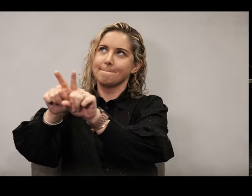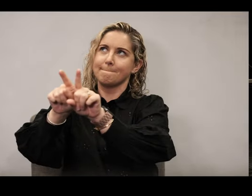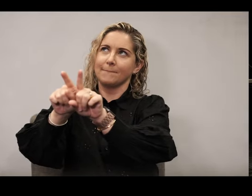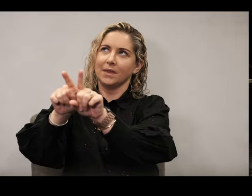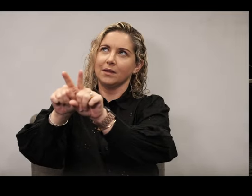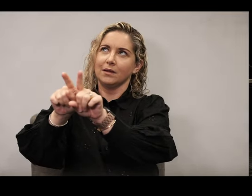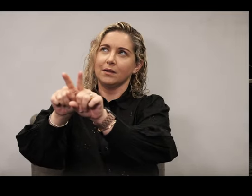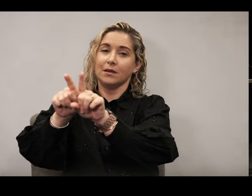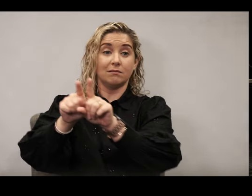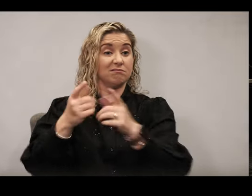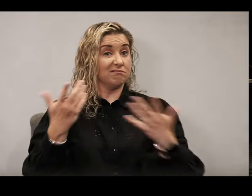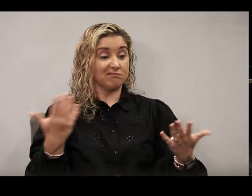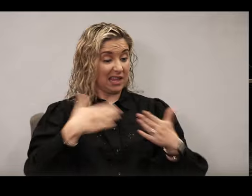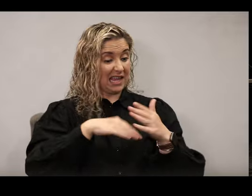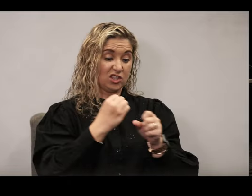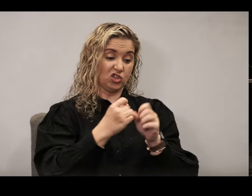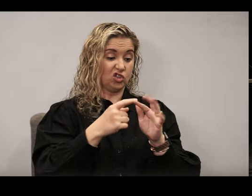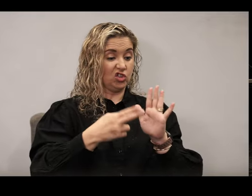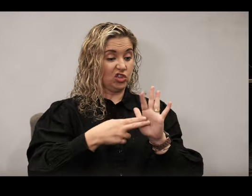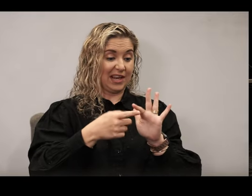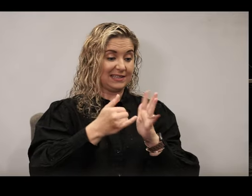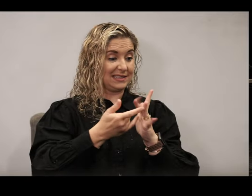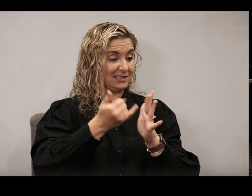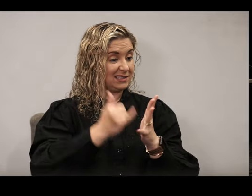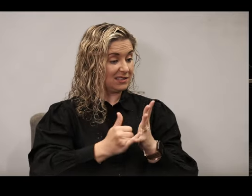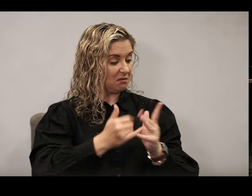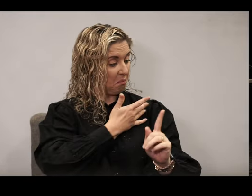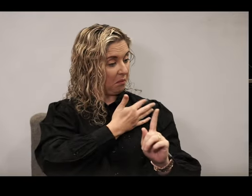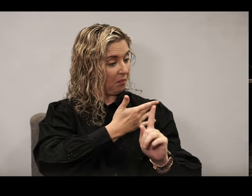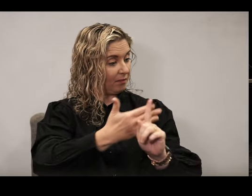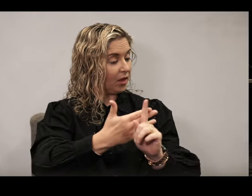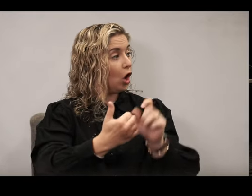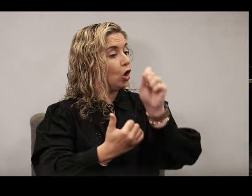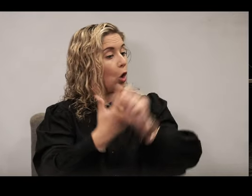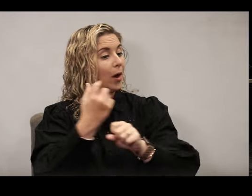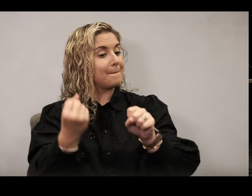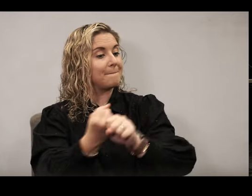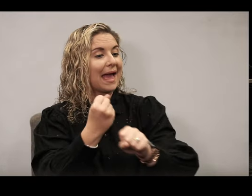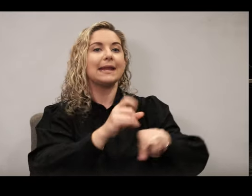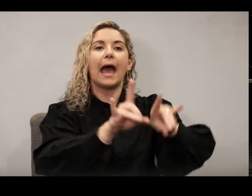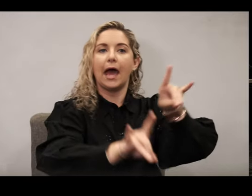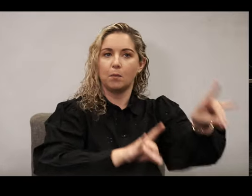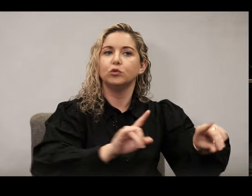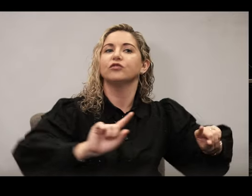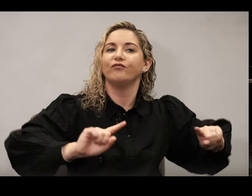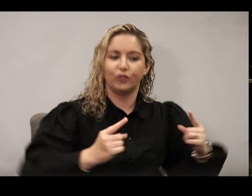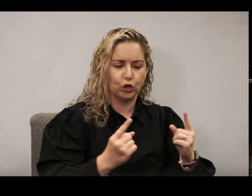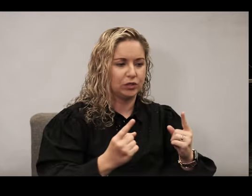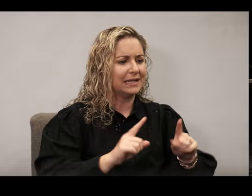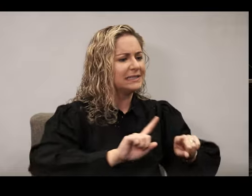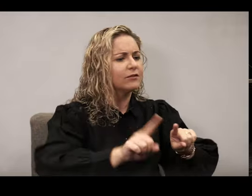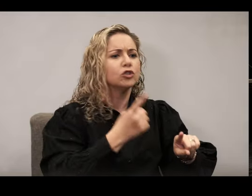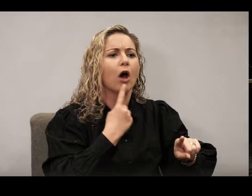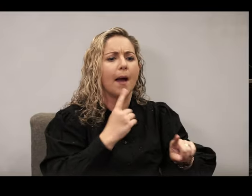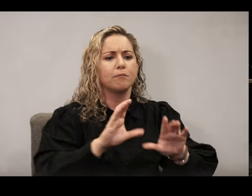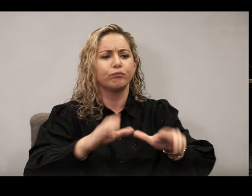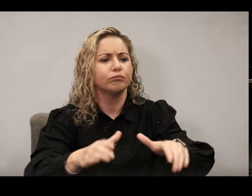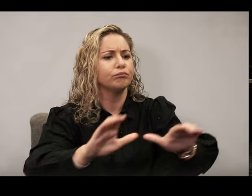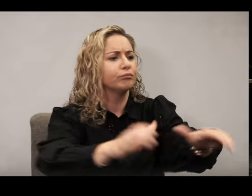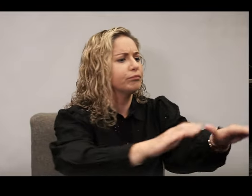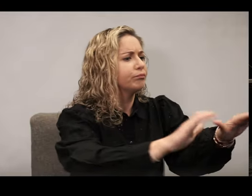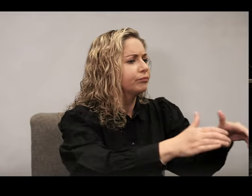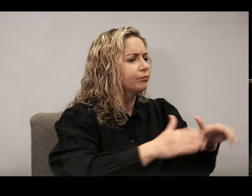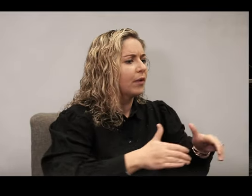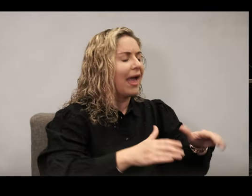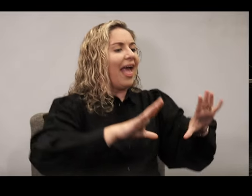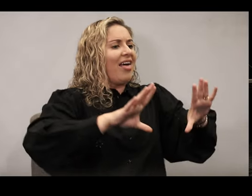the Genesis creation account, God has created all the animals according to their kinds. But here in verse 26, God says, "Let us make